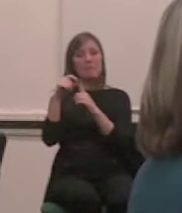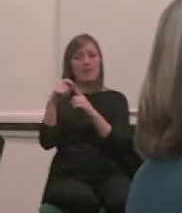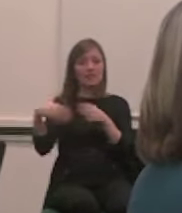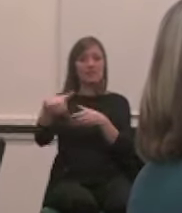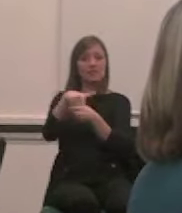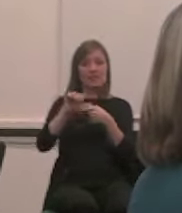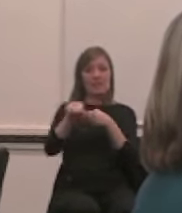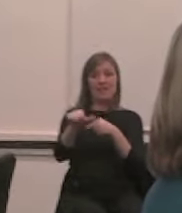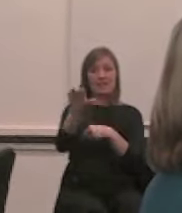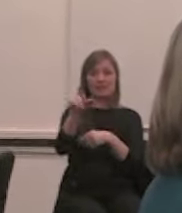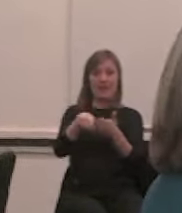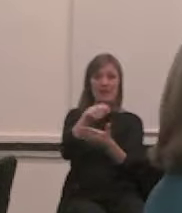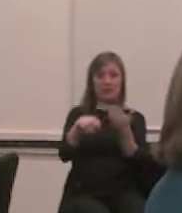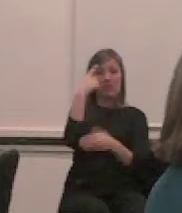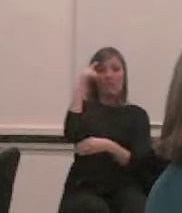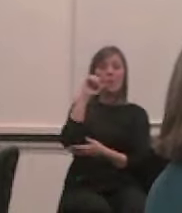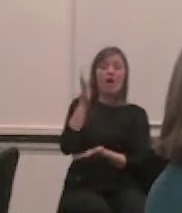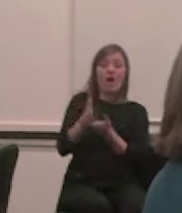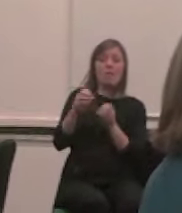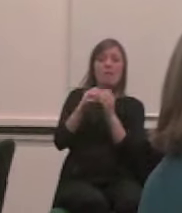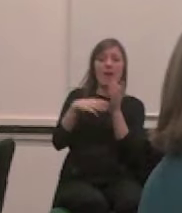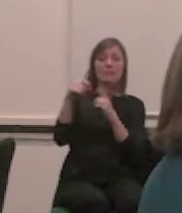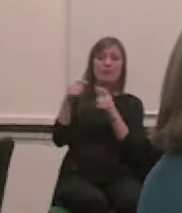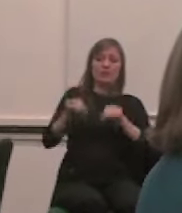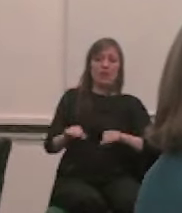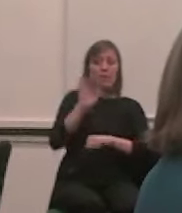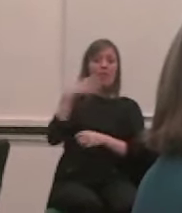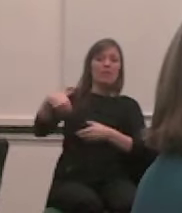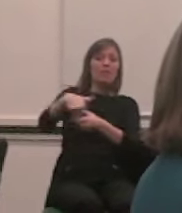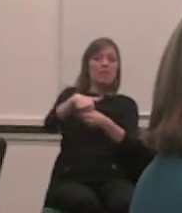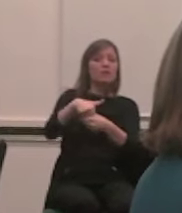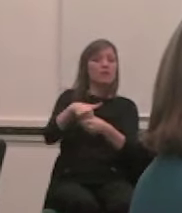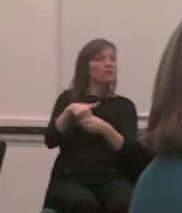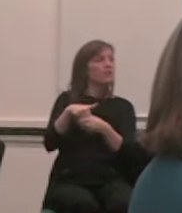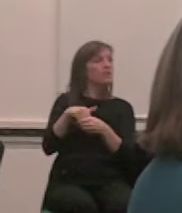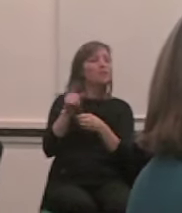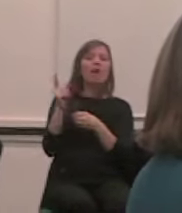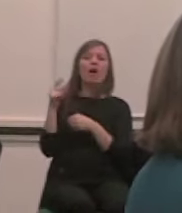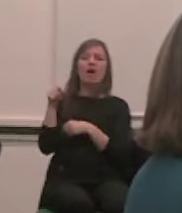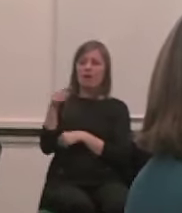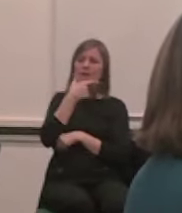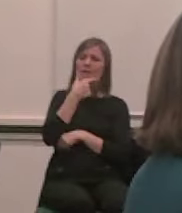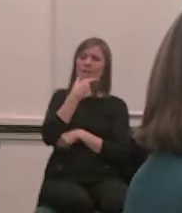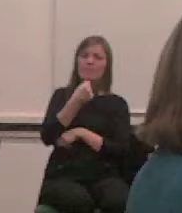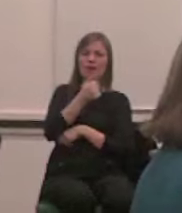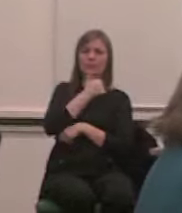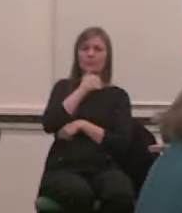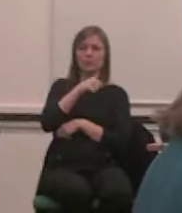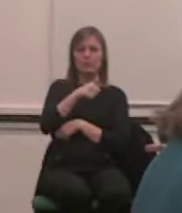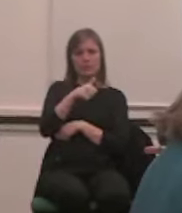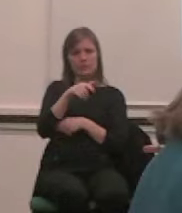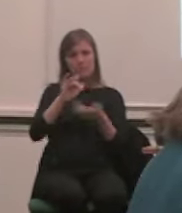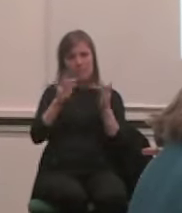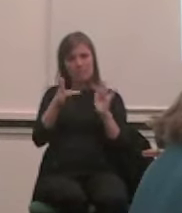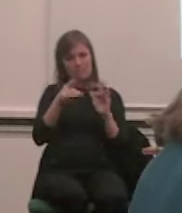the next election. So it's got all sorts of issues there. And what he does is he uses the site to hold the council to